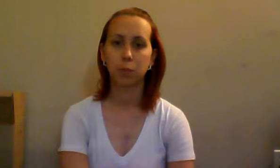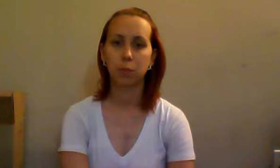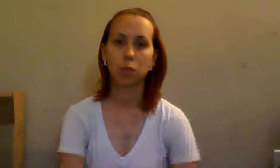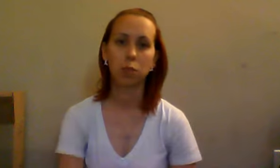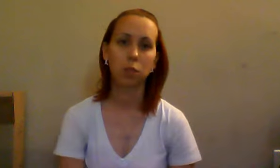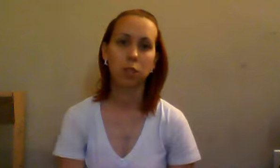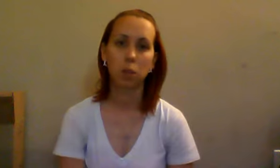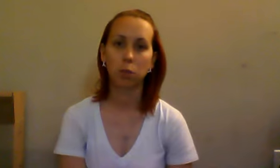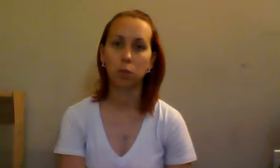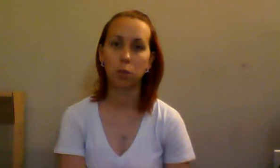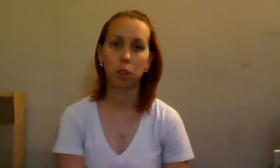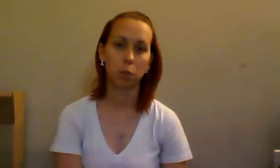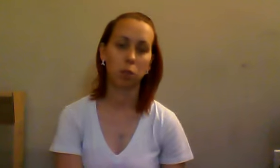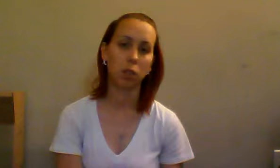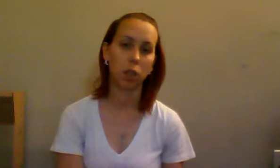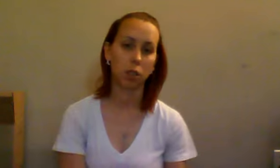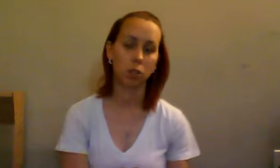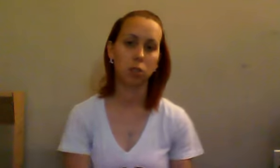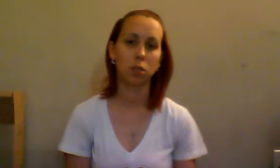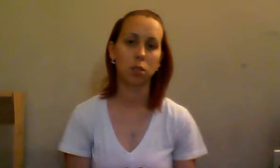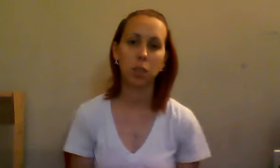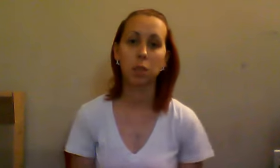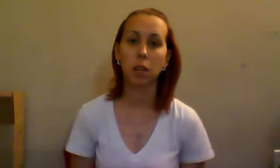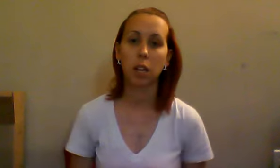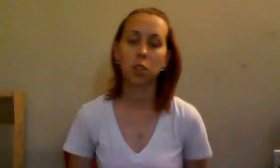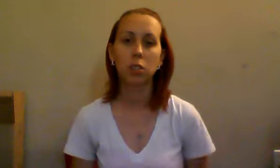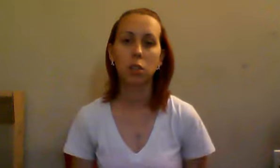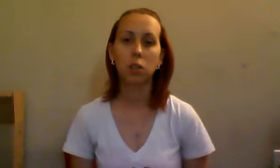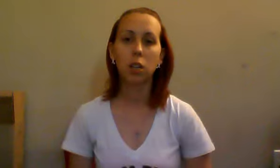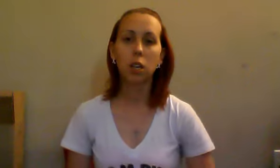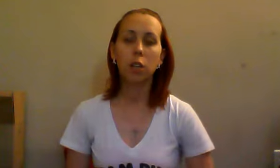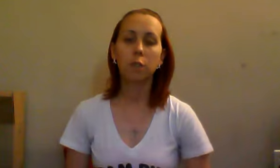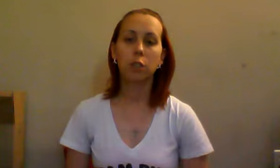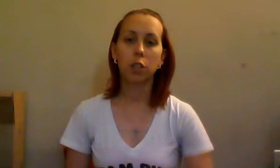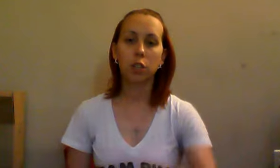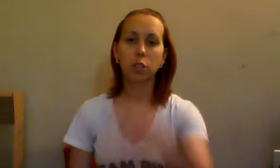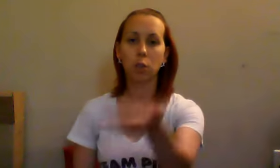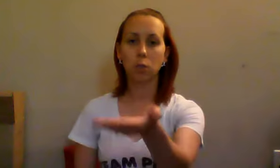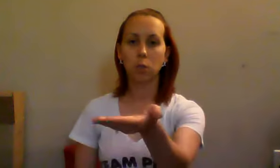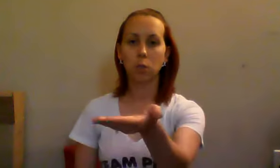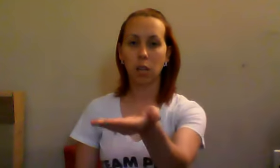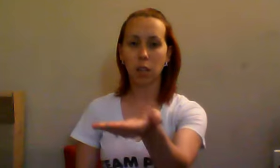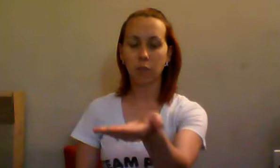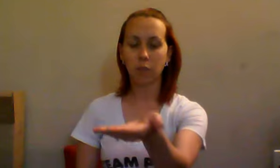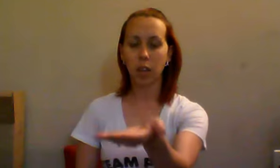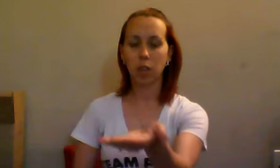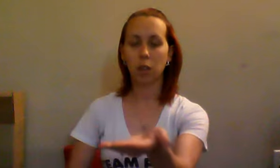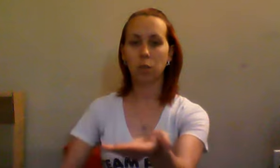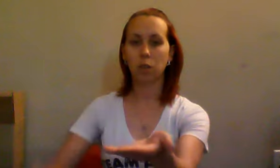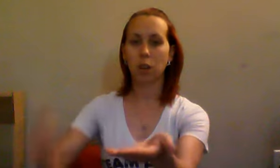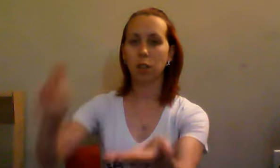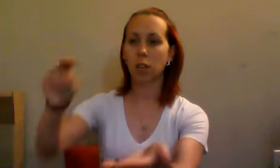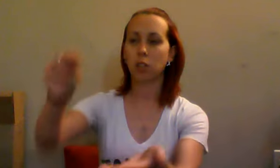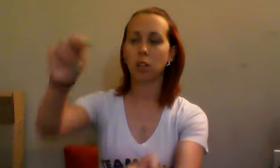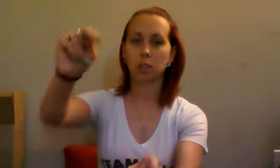students who are disabled, who are nonverbal, a lot of those students may need medication. So for nurse, you're going to hold one hand out flat, and with your other hand you're going to